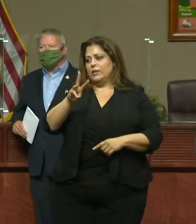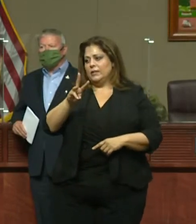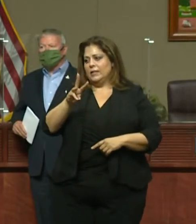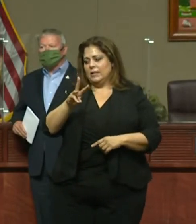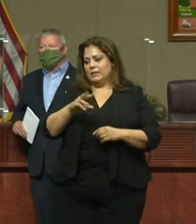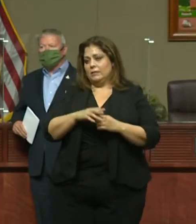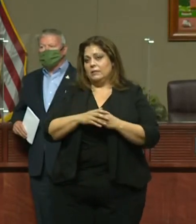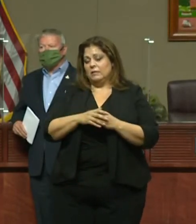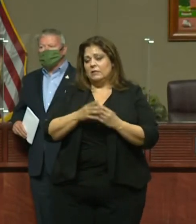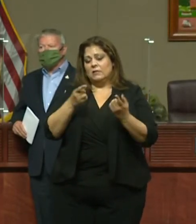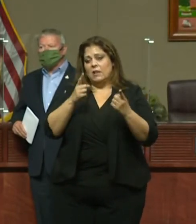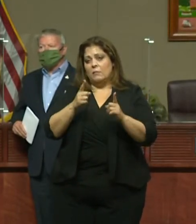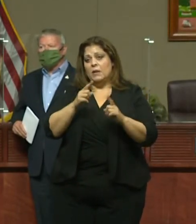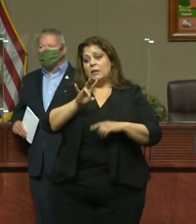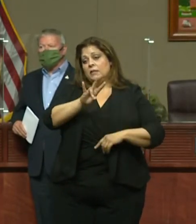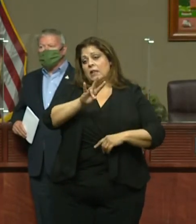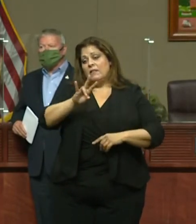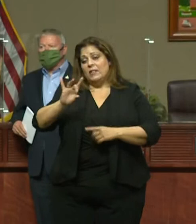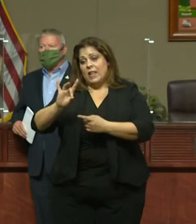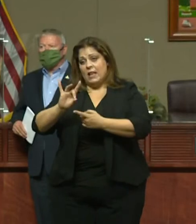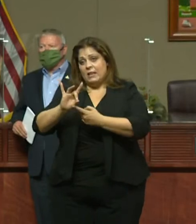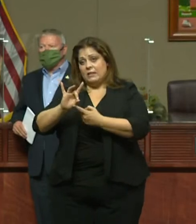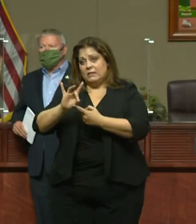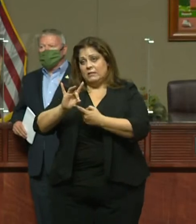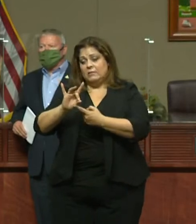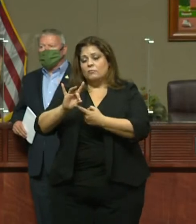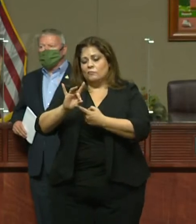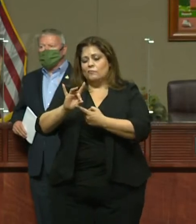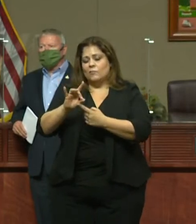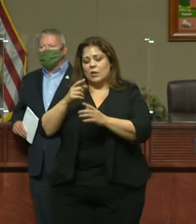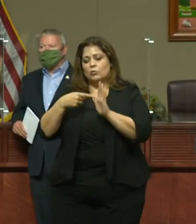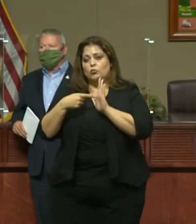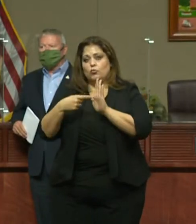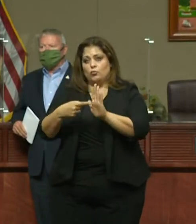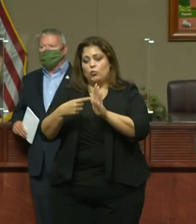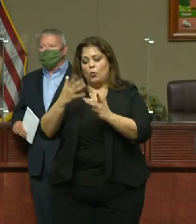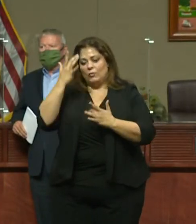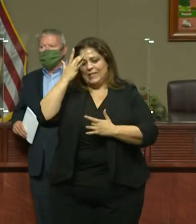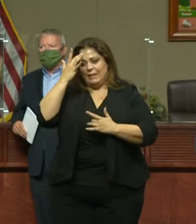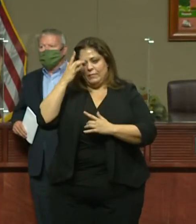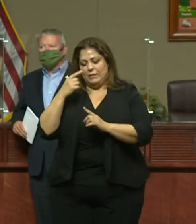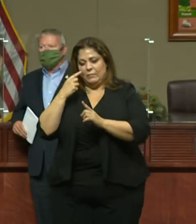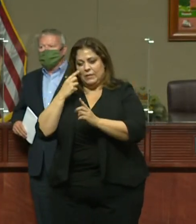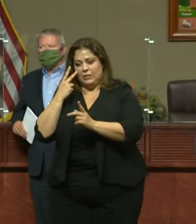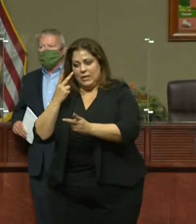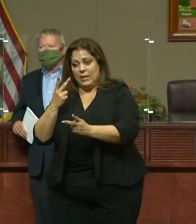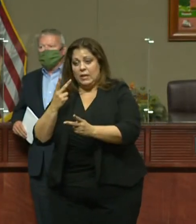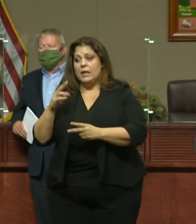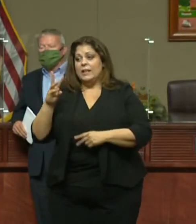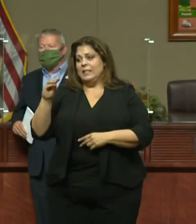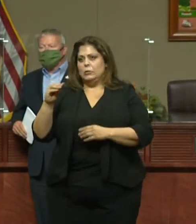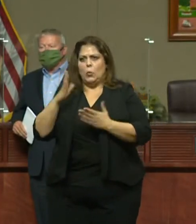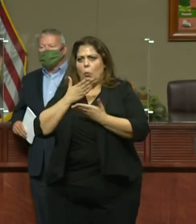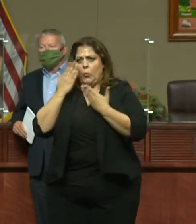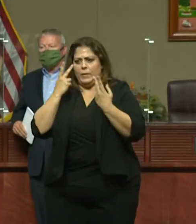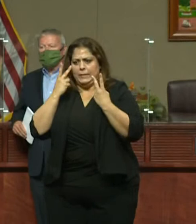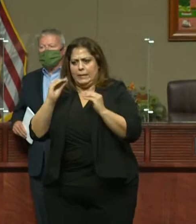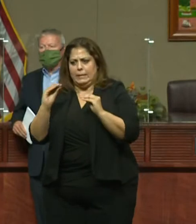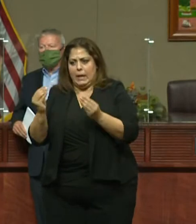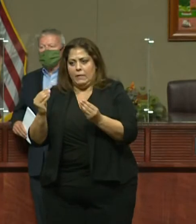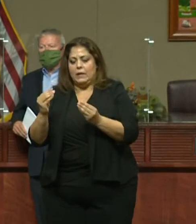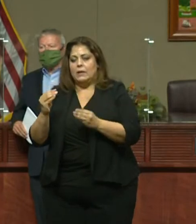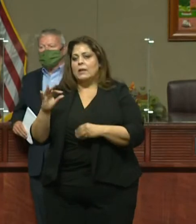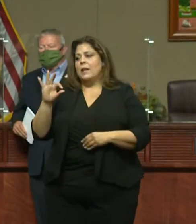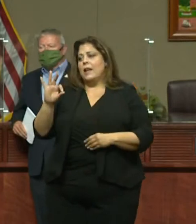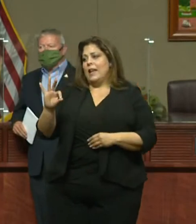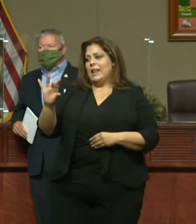us. 78 had symptoms, 60 had no symptoms, and 98, the